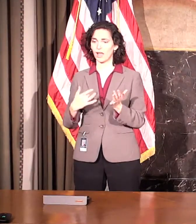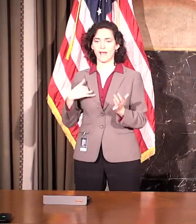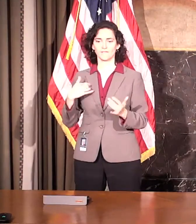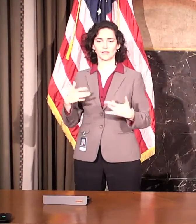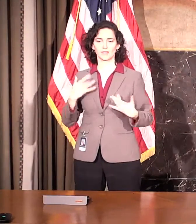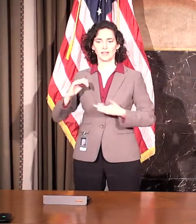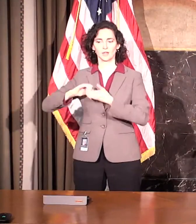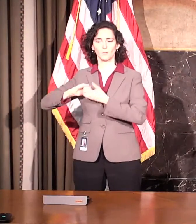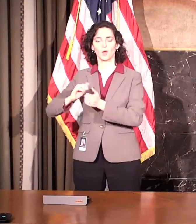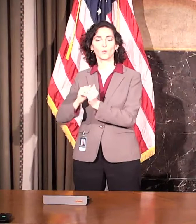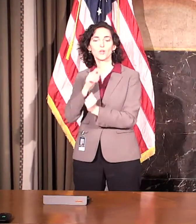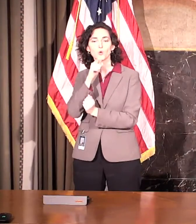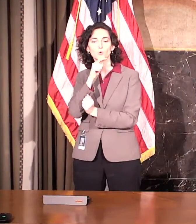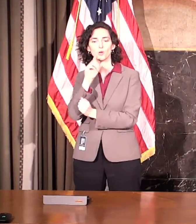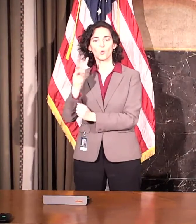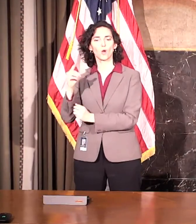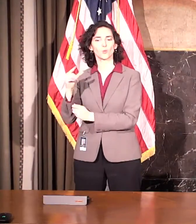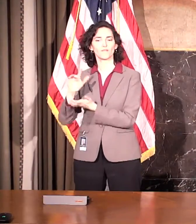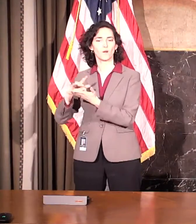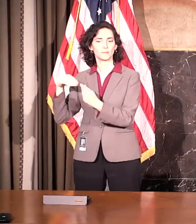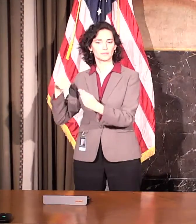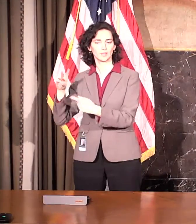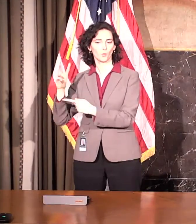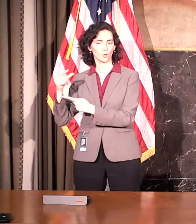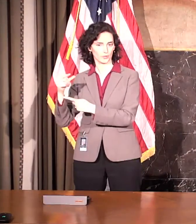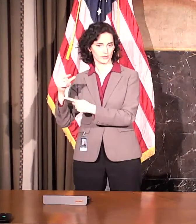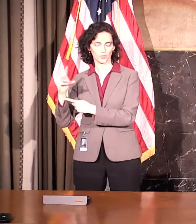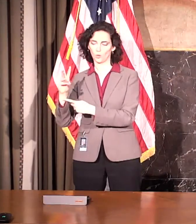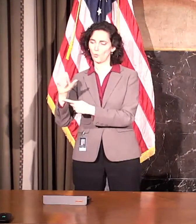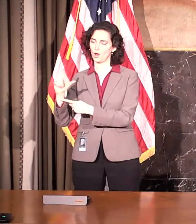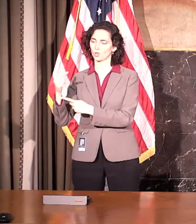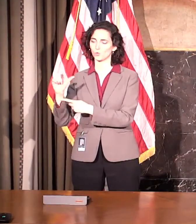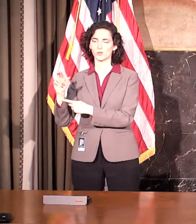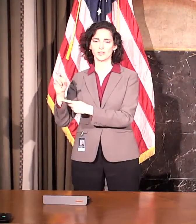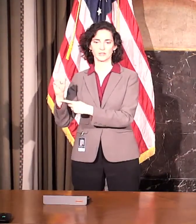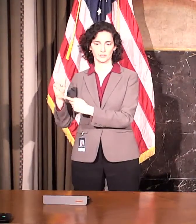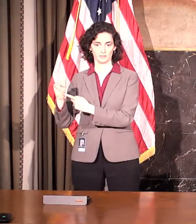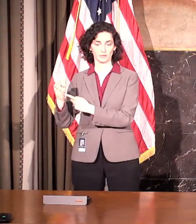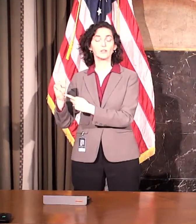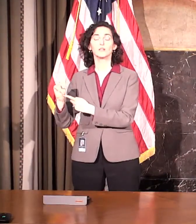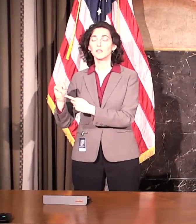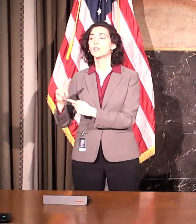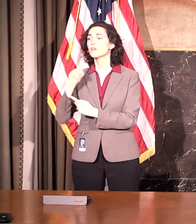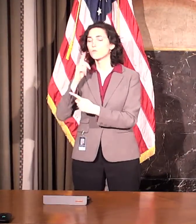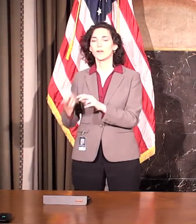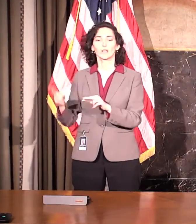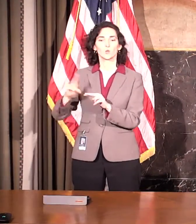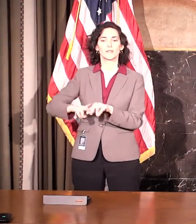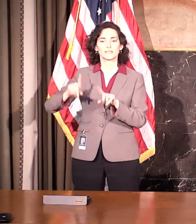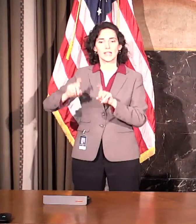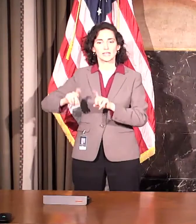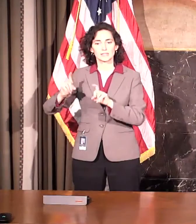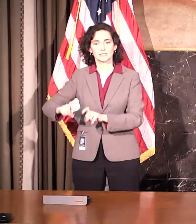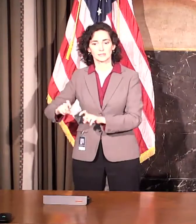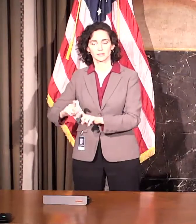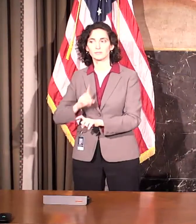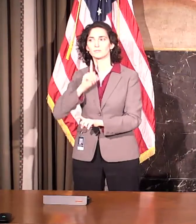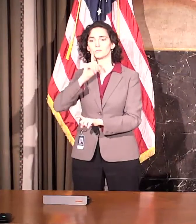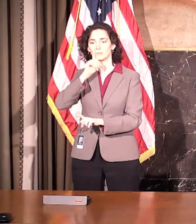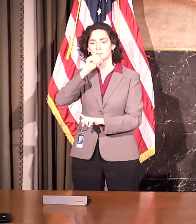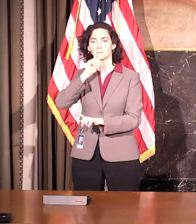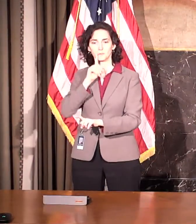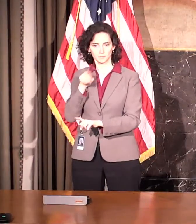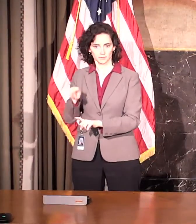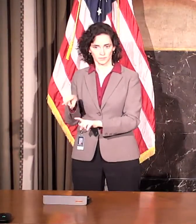with Walgreens to bring on more testing throughout the state. And starting almost immediately, there'll be